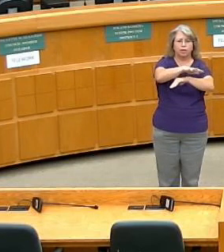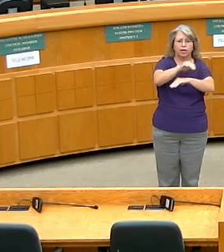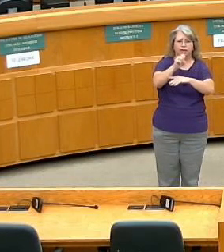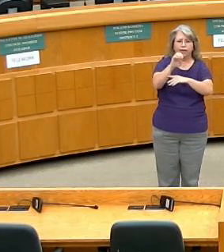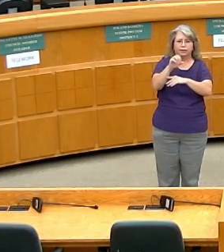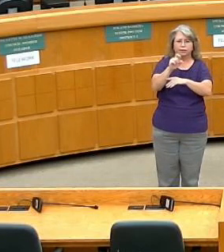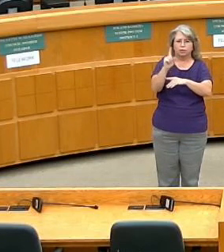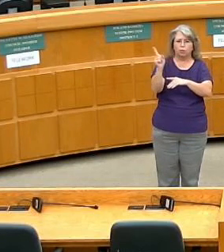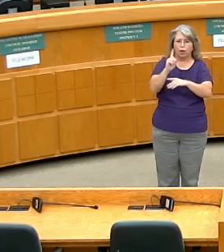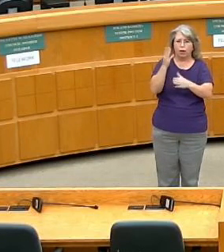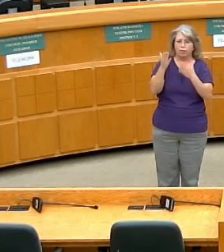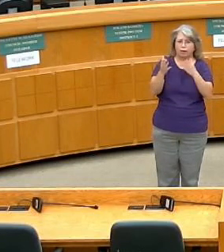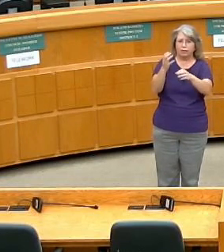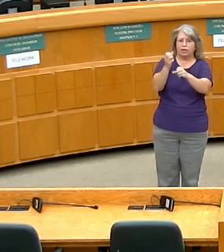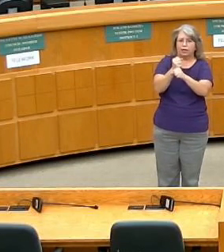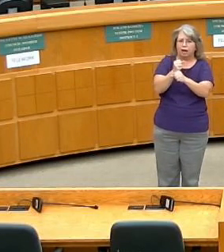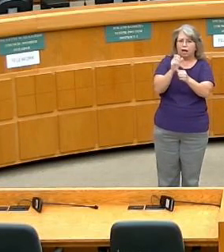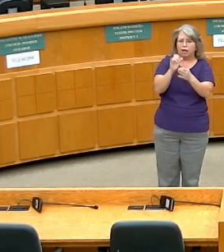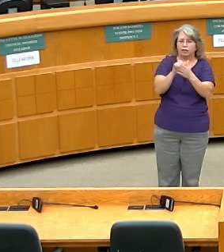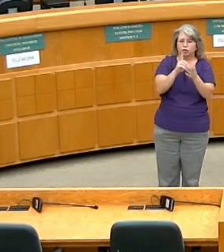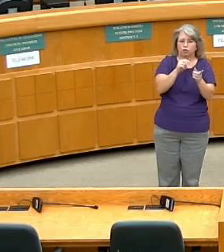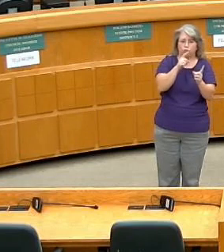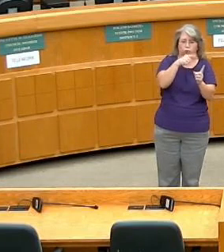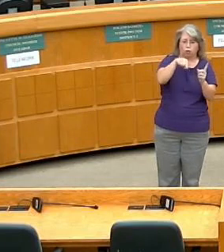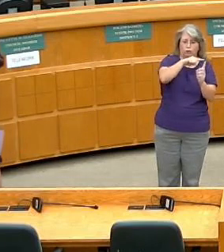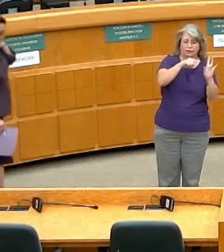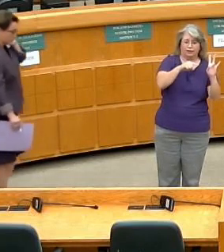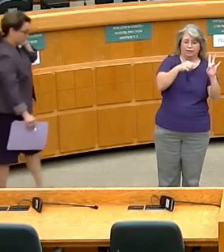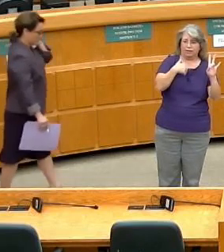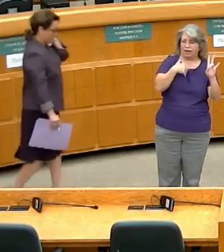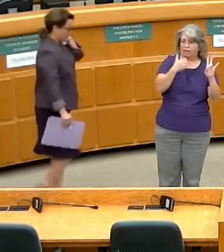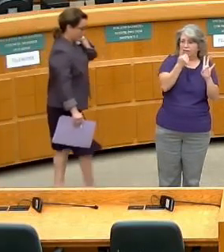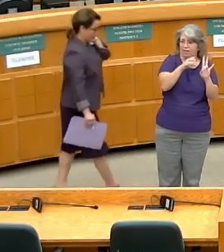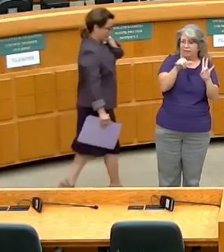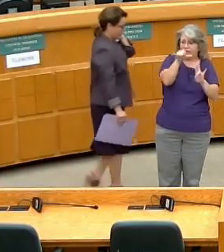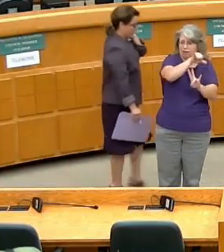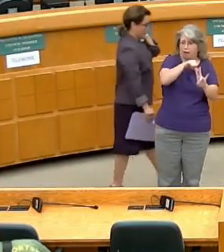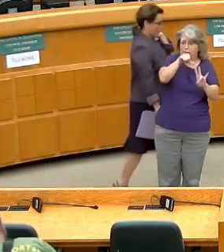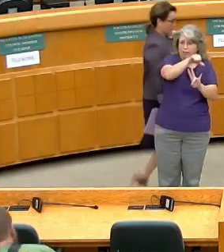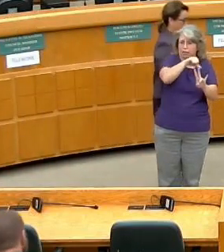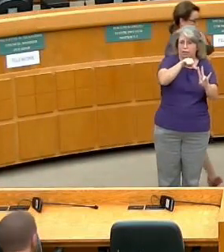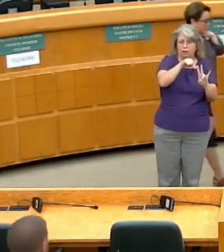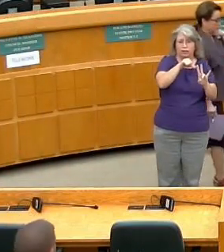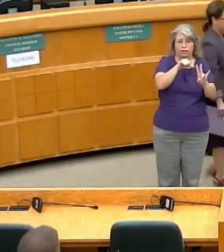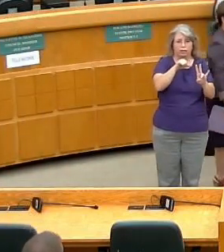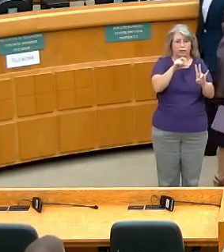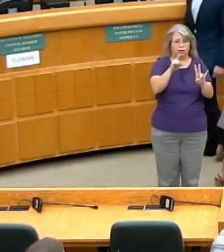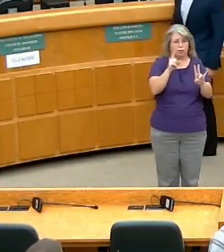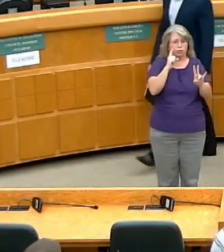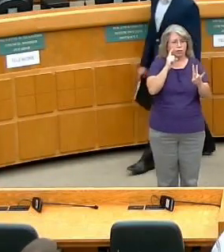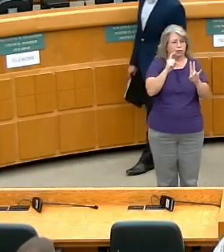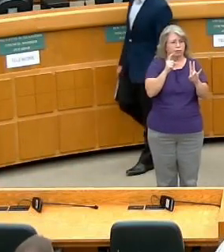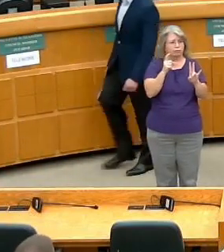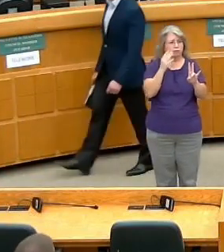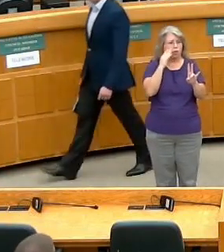contact with the virus? Do they have anything in common with each other? I mean, is there a kind of a smoking gun out there of where it could be happening?